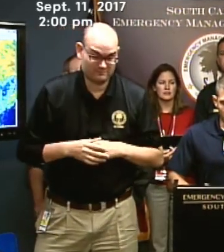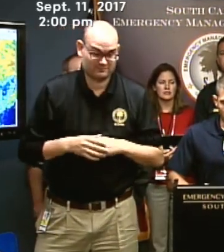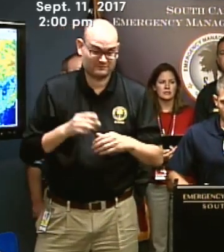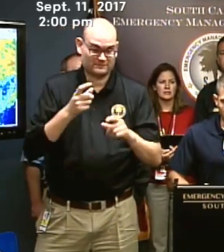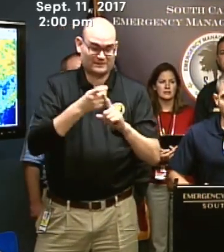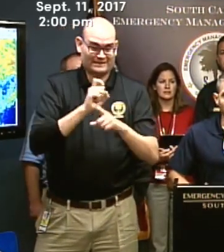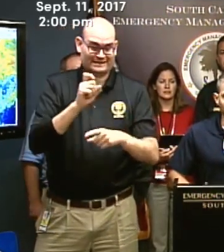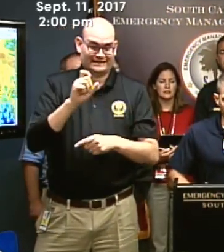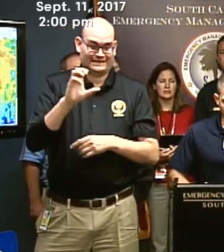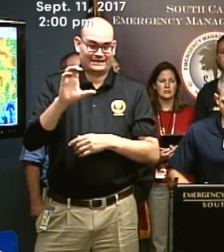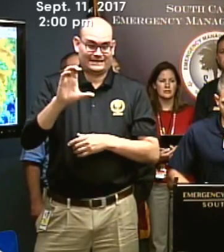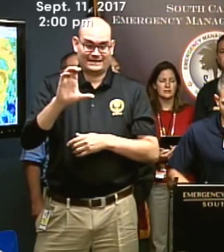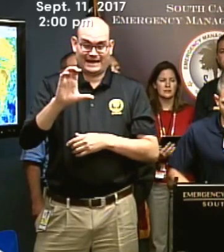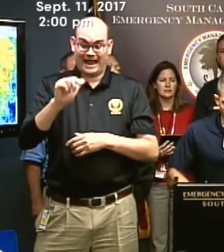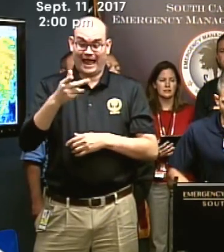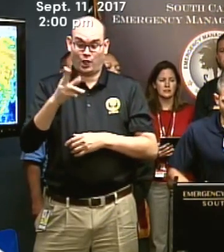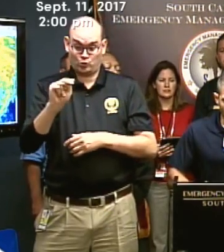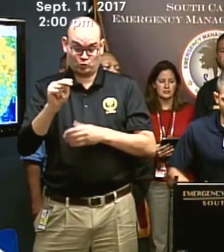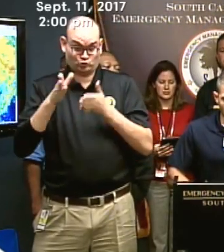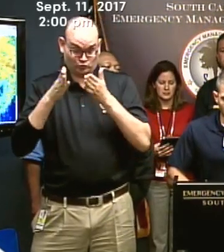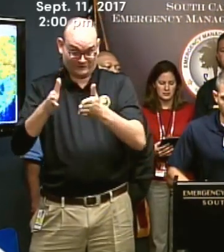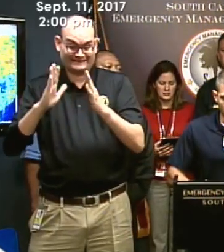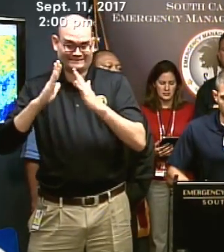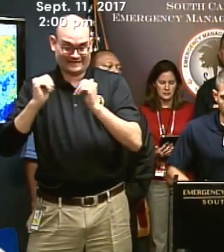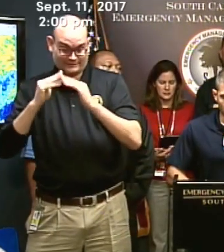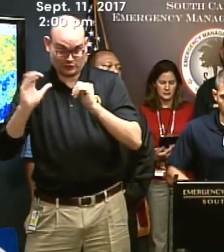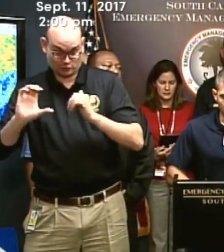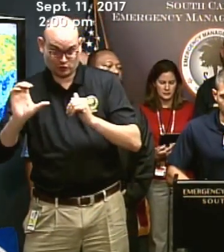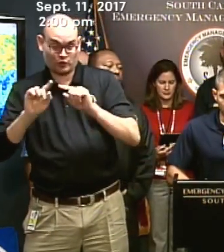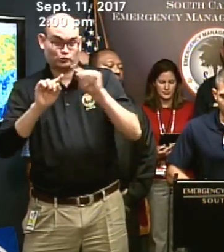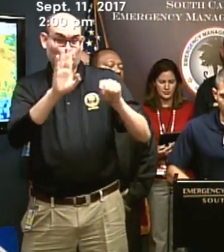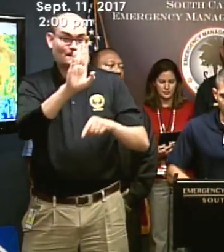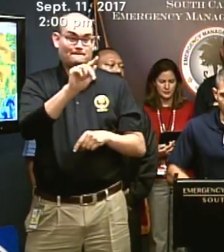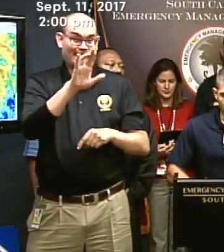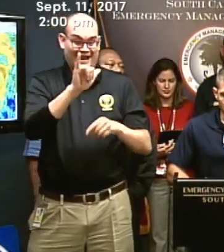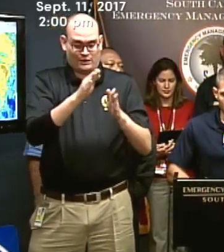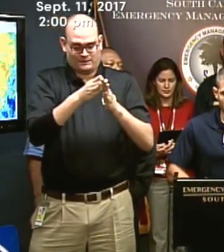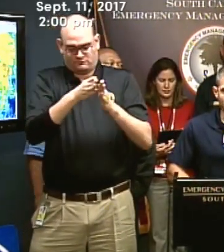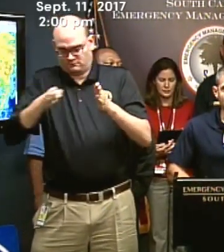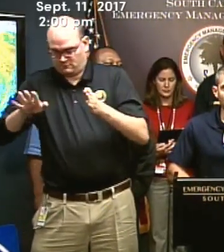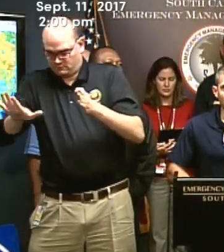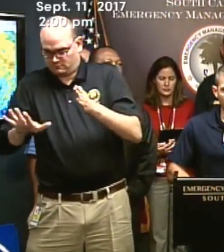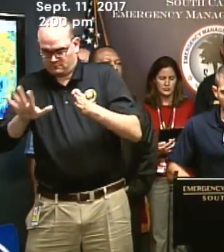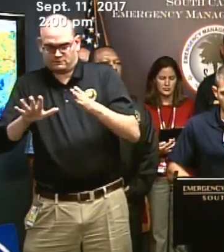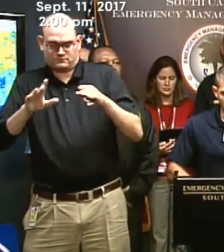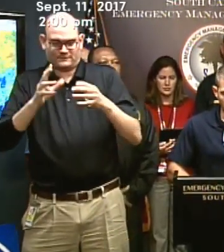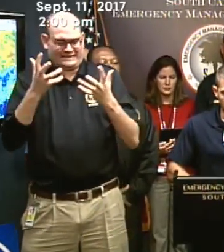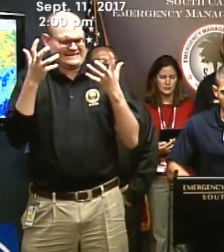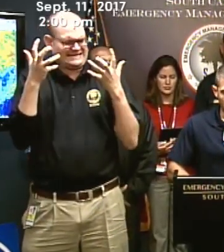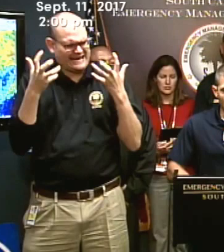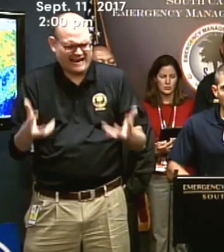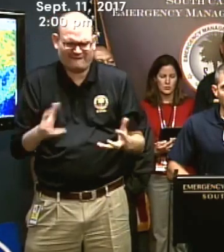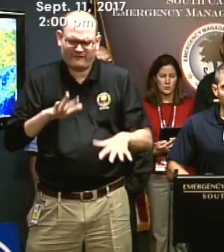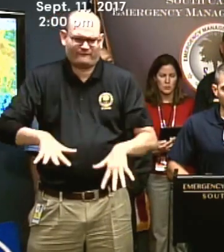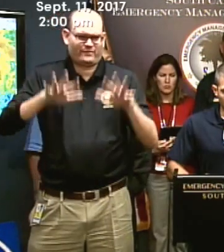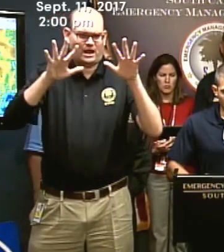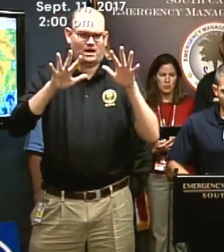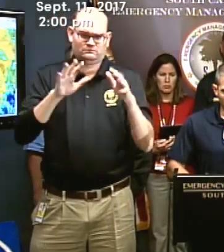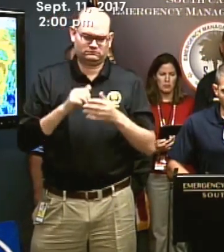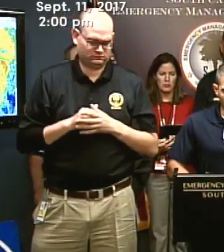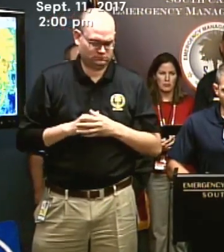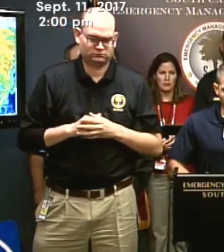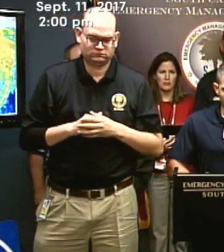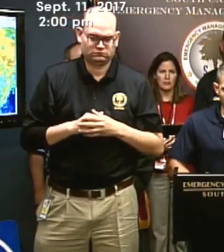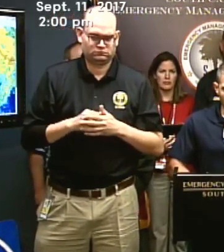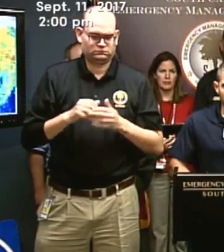to the Battery are severely flooded. Travel into the downtown Charleston area is not advised due to the dangerous flooding conditions. There are also